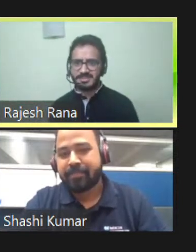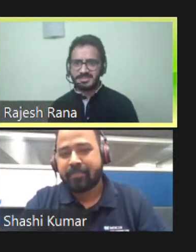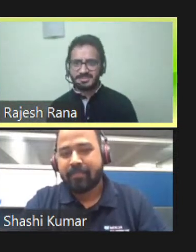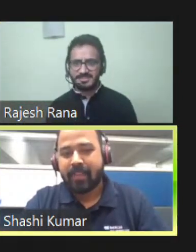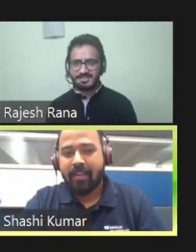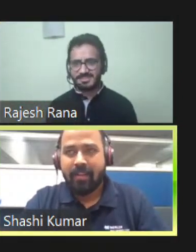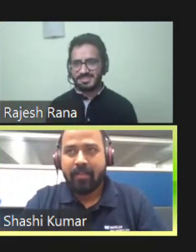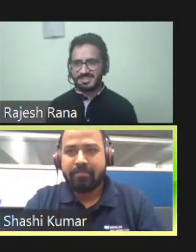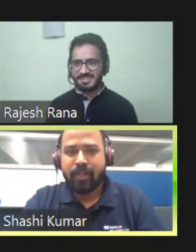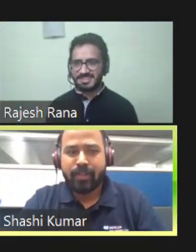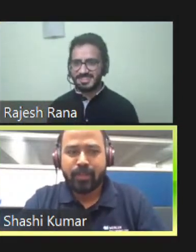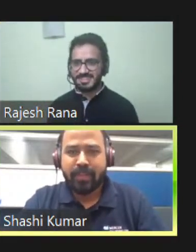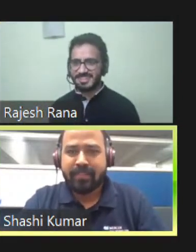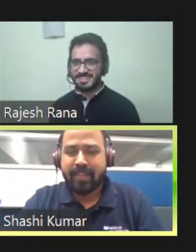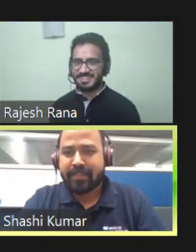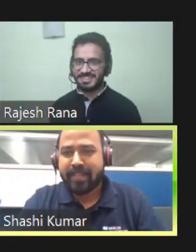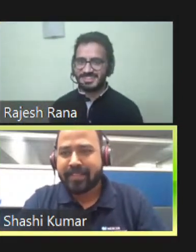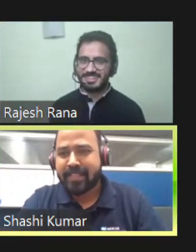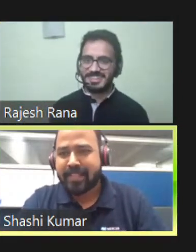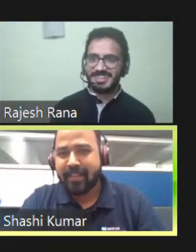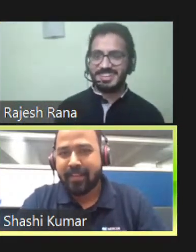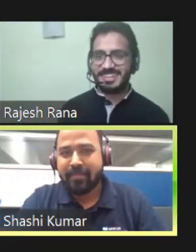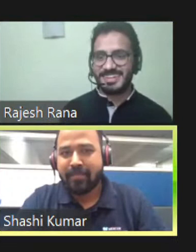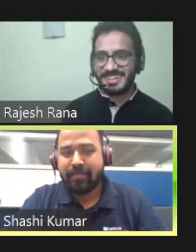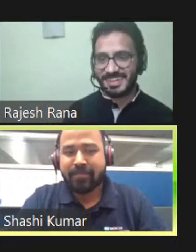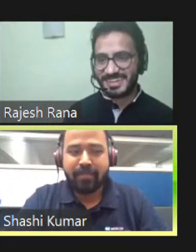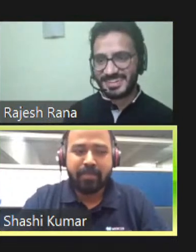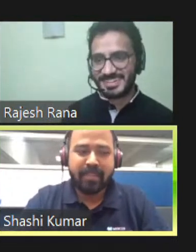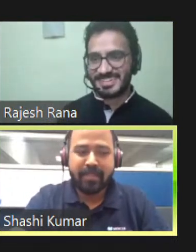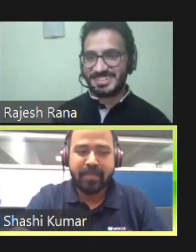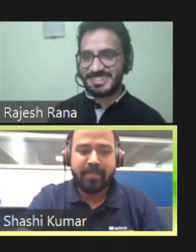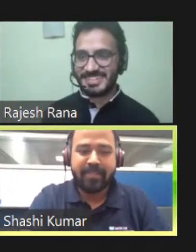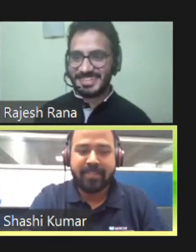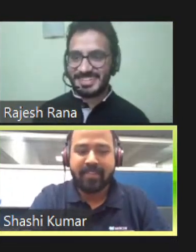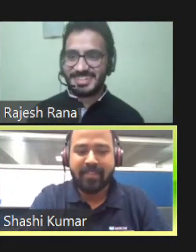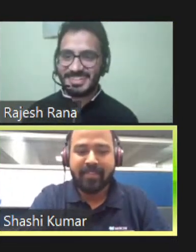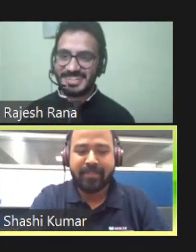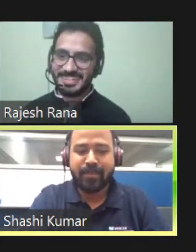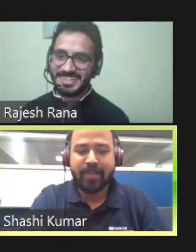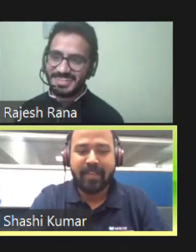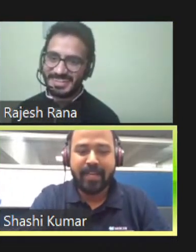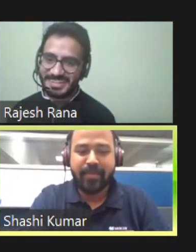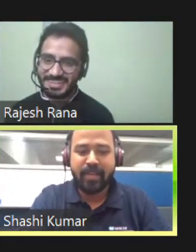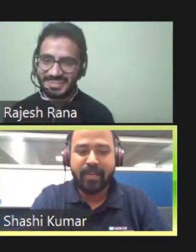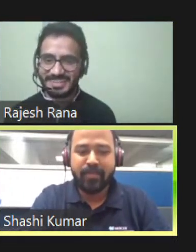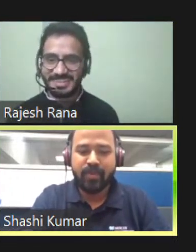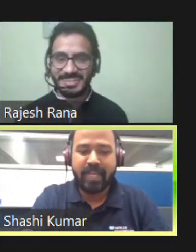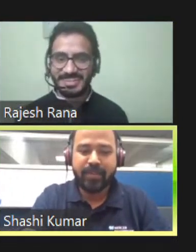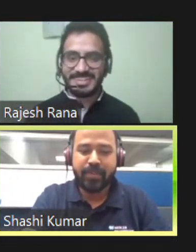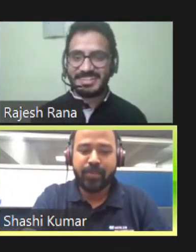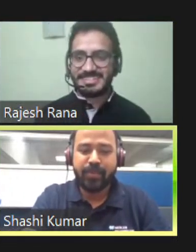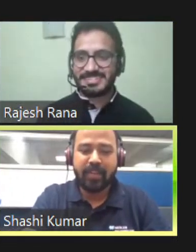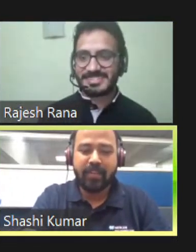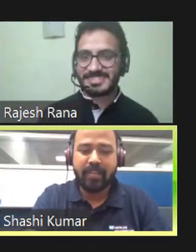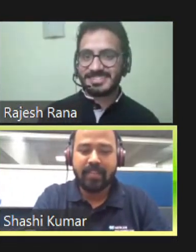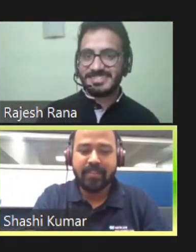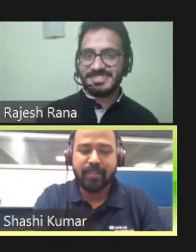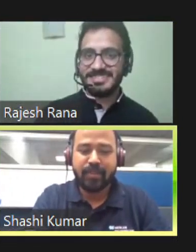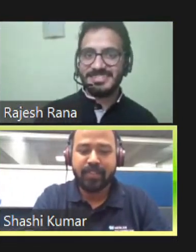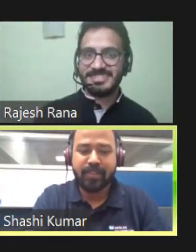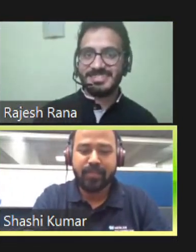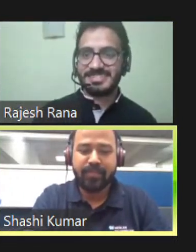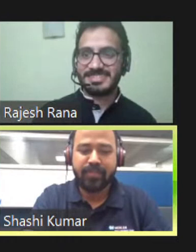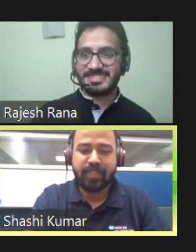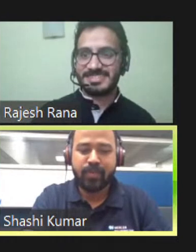Bell. Not sure. Let's see from the participants. So anyone would like to answer